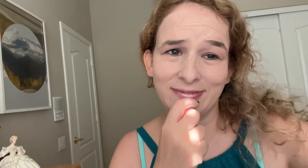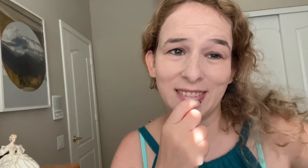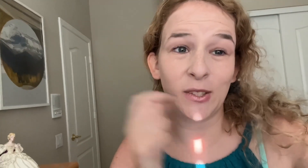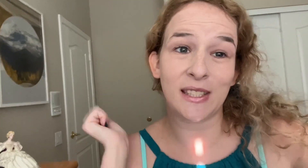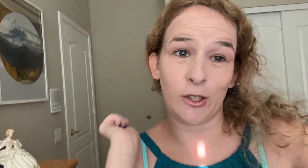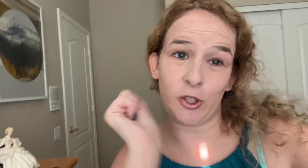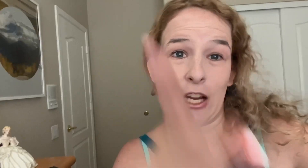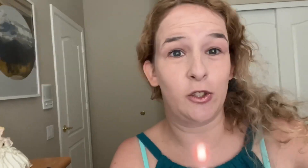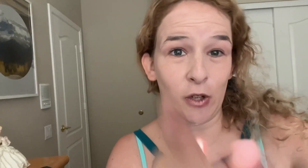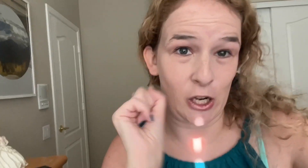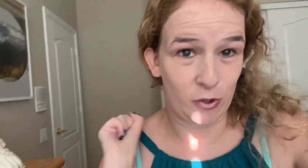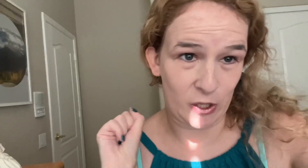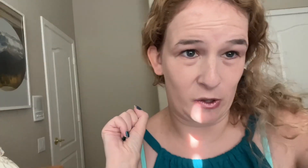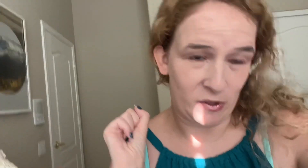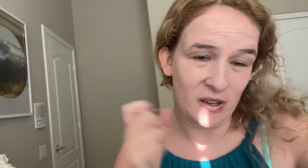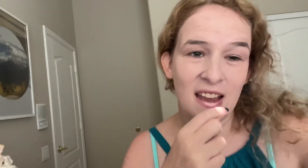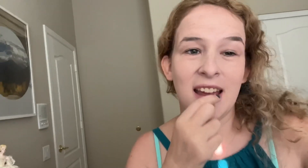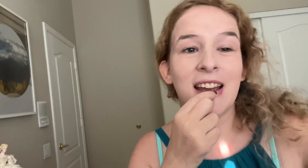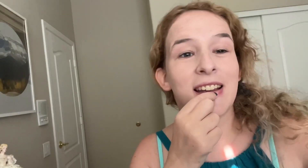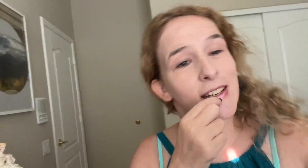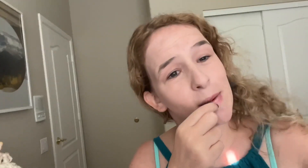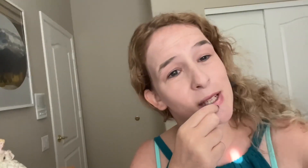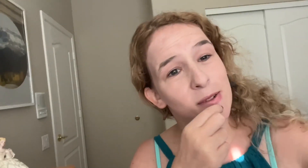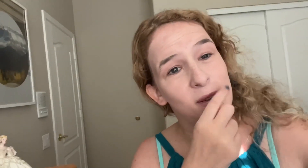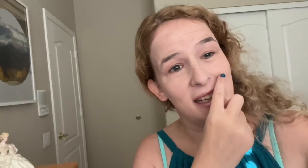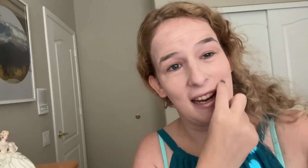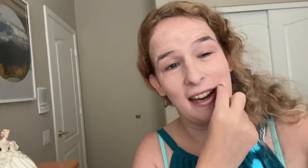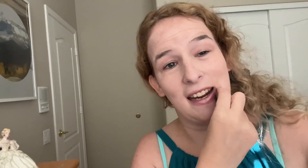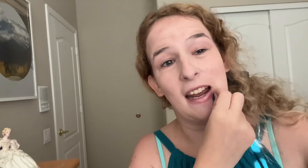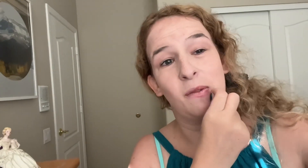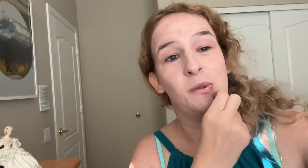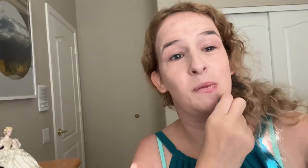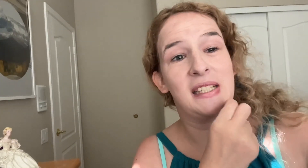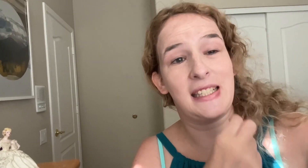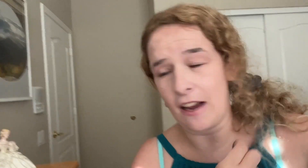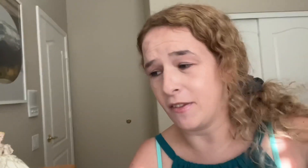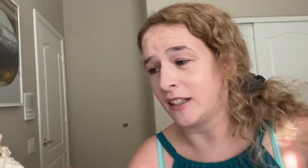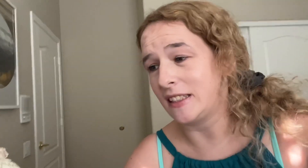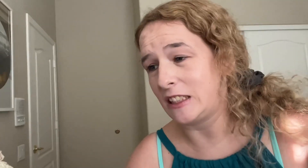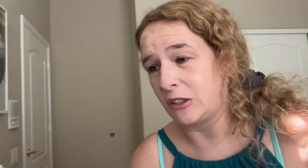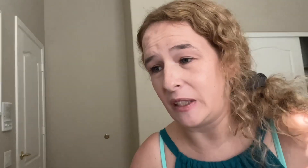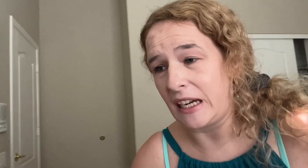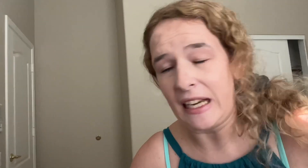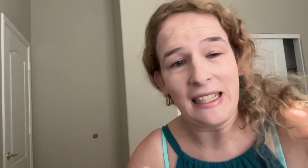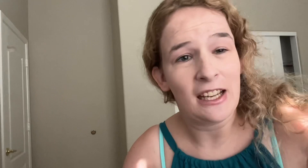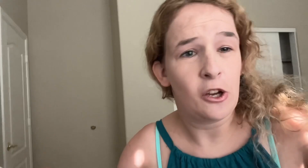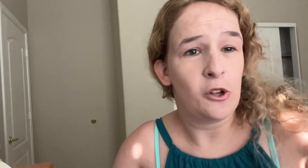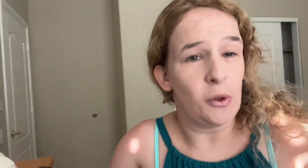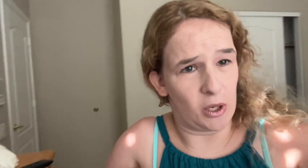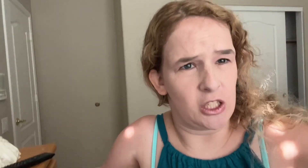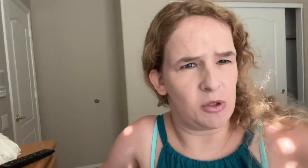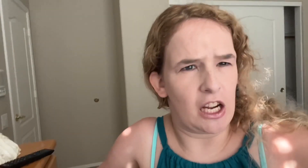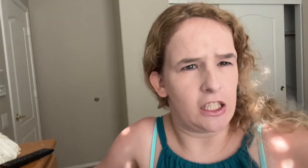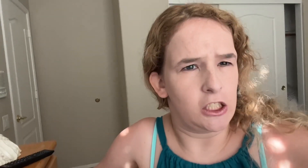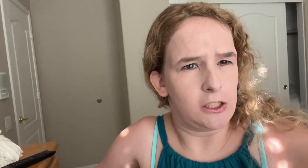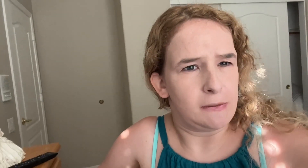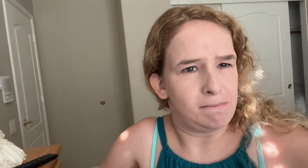So it's a little challenge for you too. Get me to a 1K and I will be definitely doing the one chip challenge.